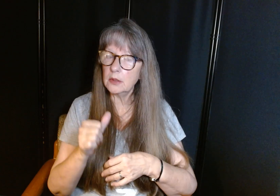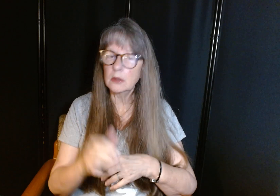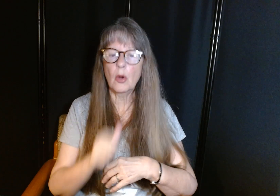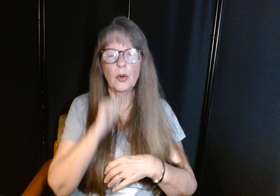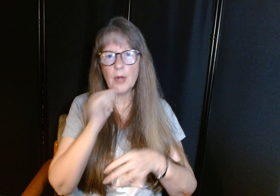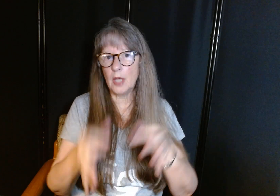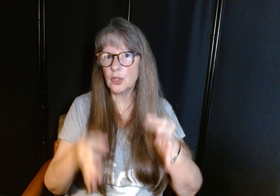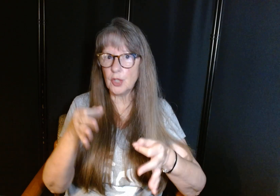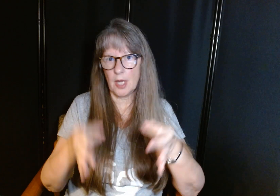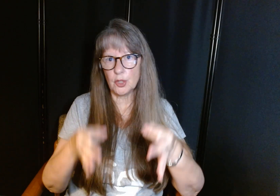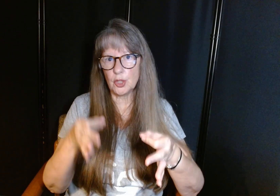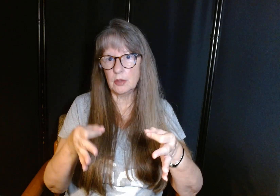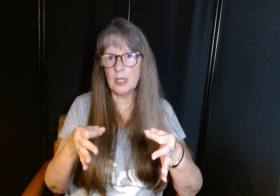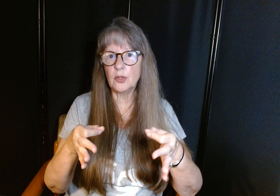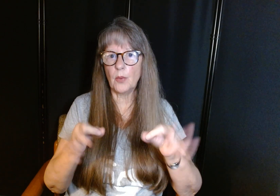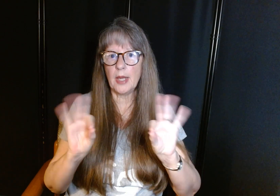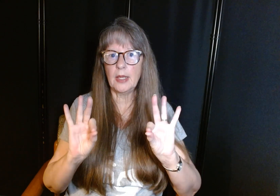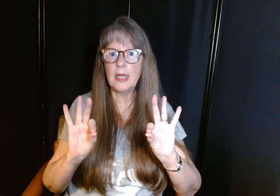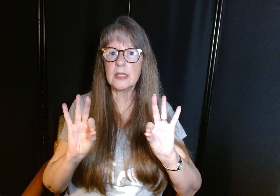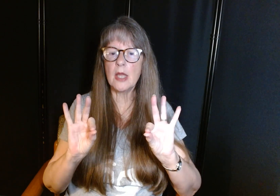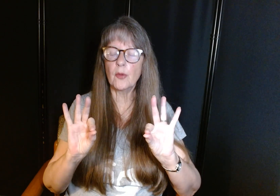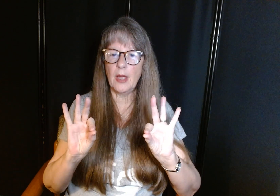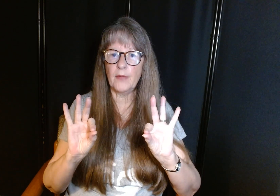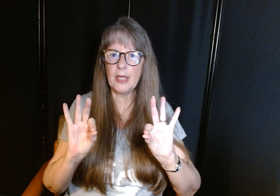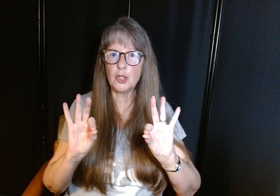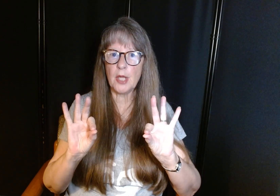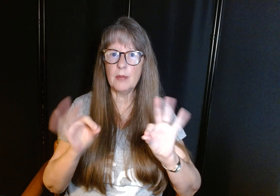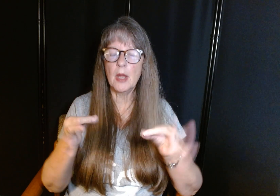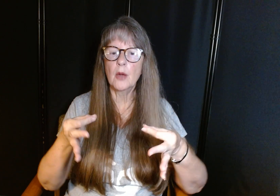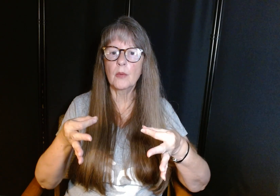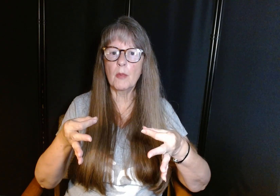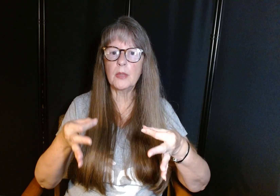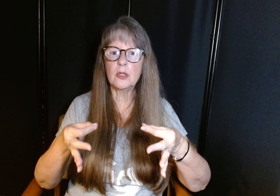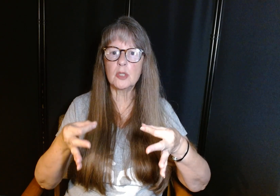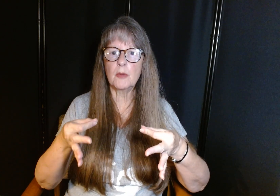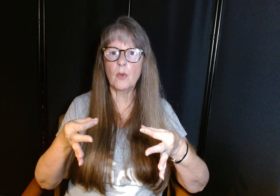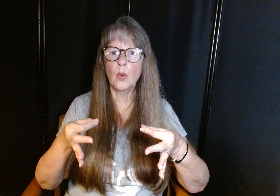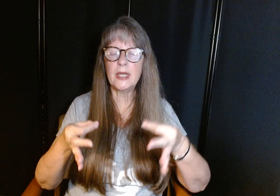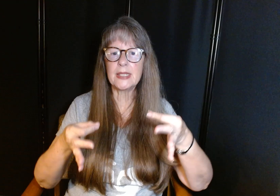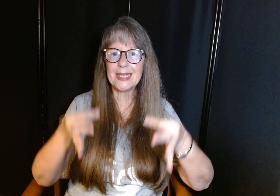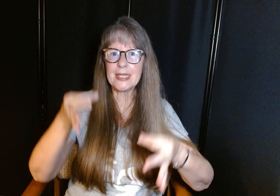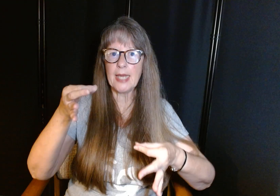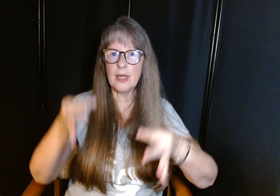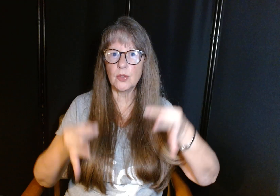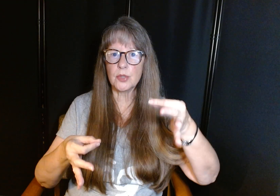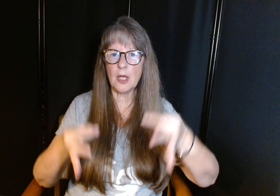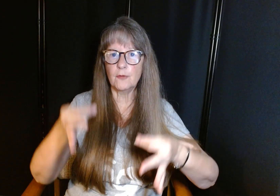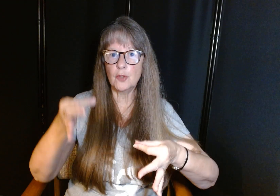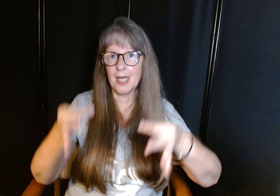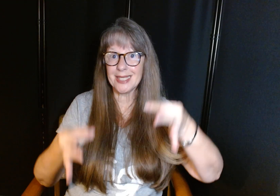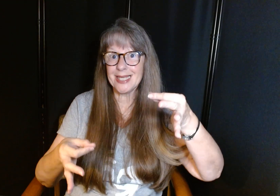or not judge, either way. And it's another F hand shape. Remember we did this before. It's the scales of justice,